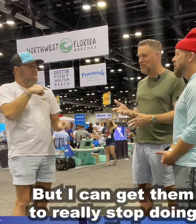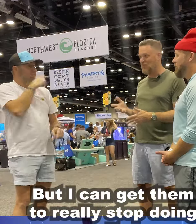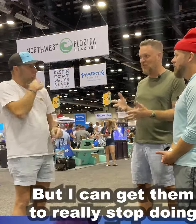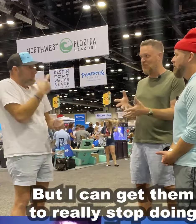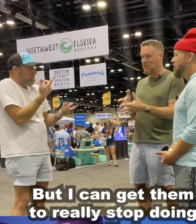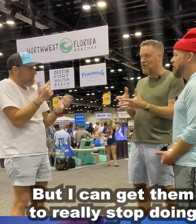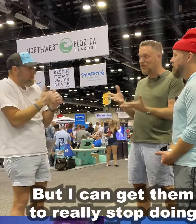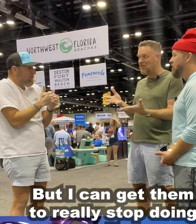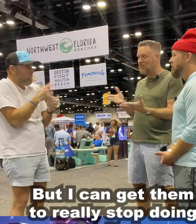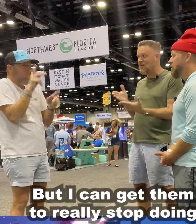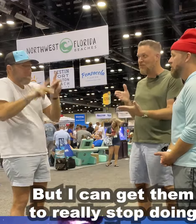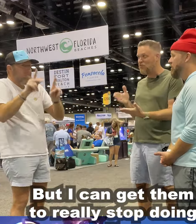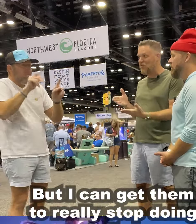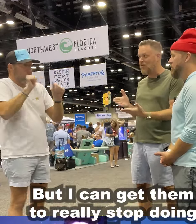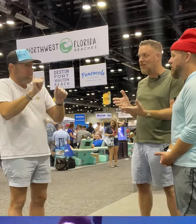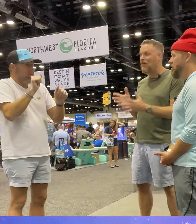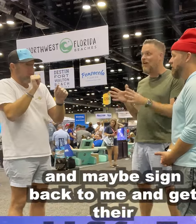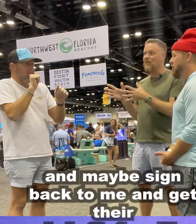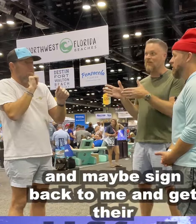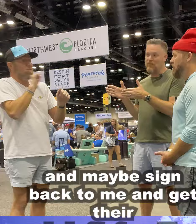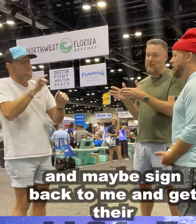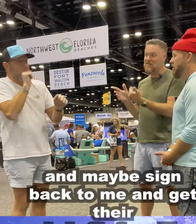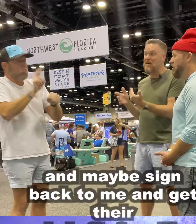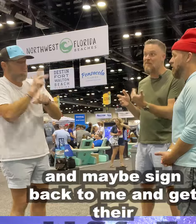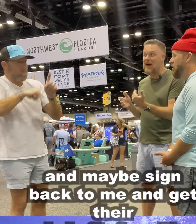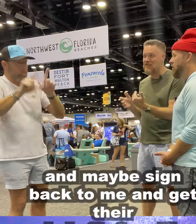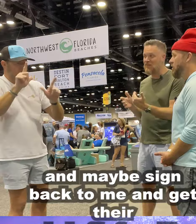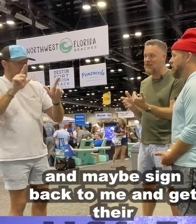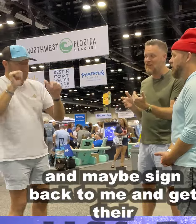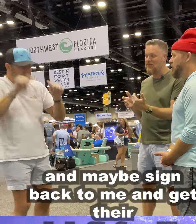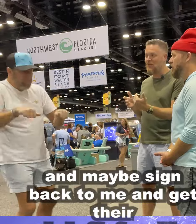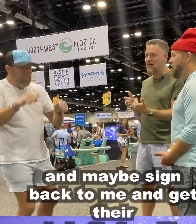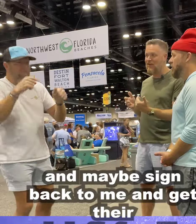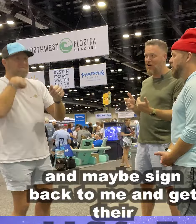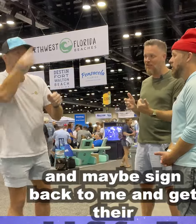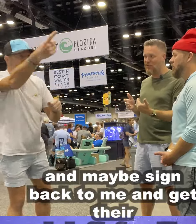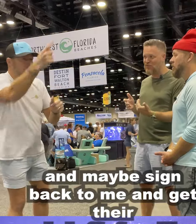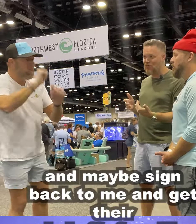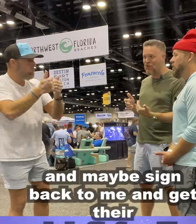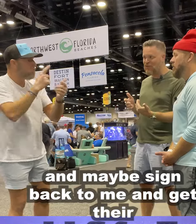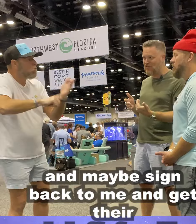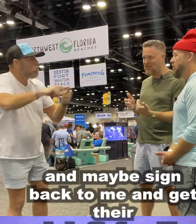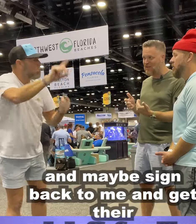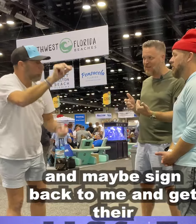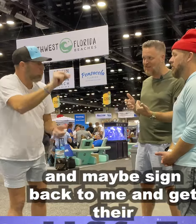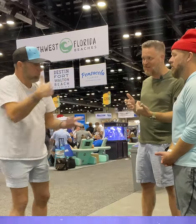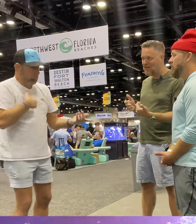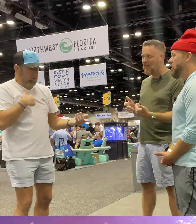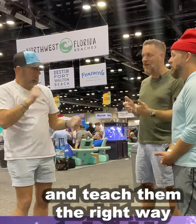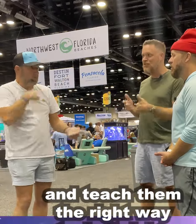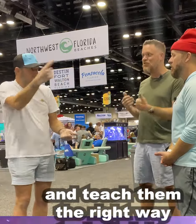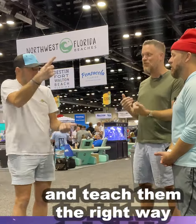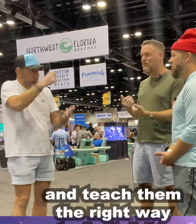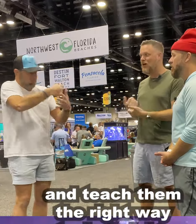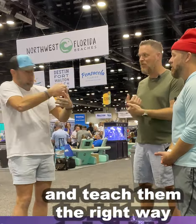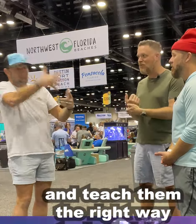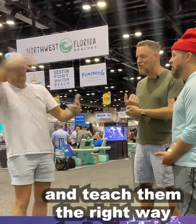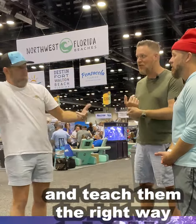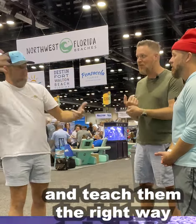really stop doing it. And maybe sign back to me and get their mind off of sculling with their hands and teach them the right way to do it,